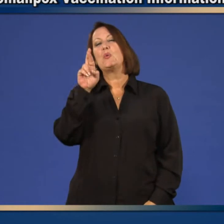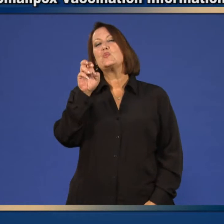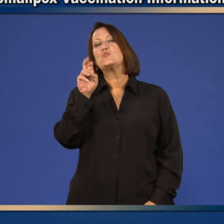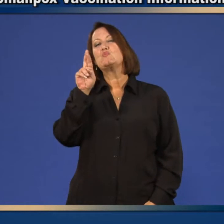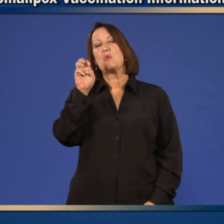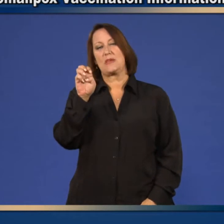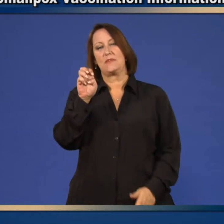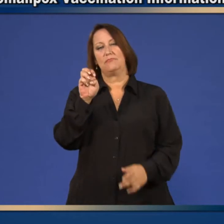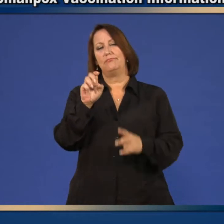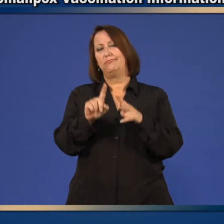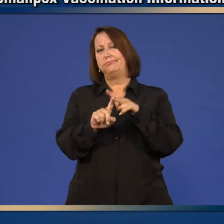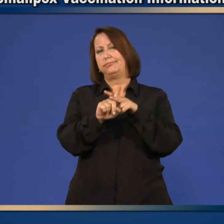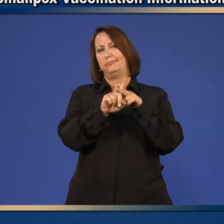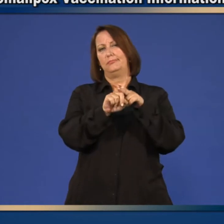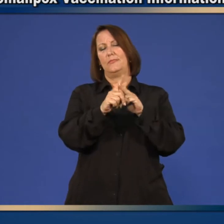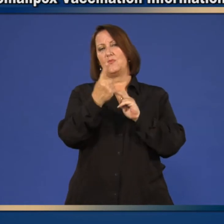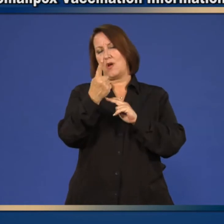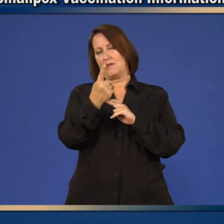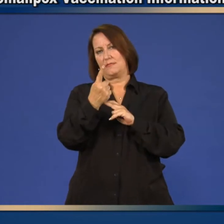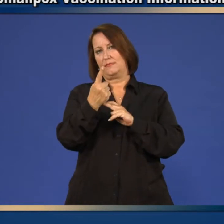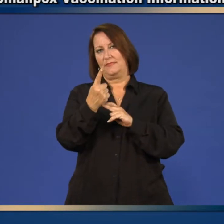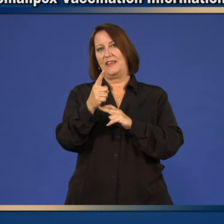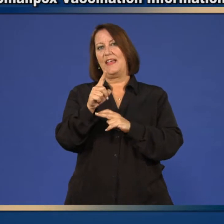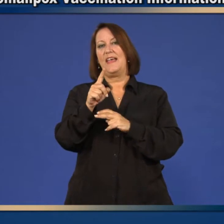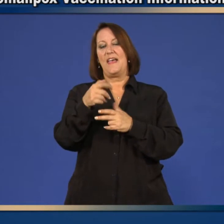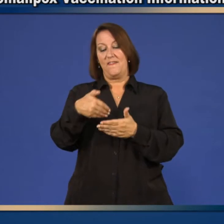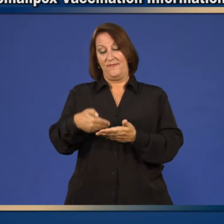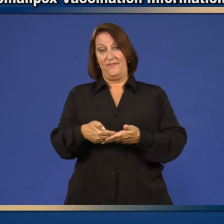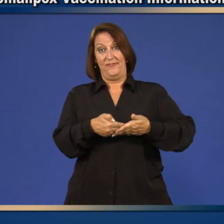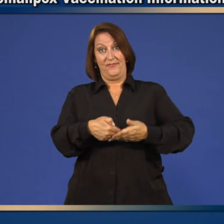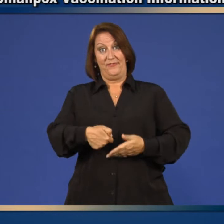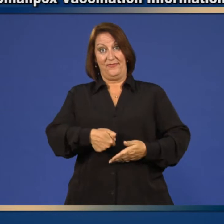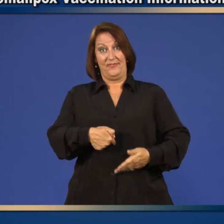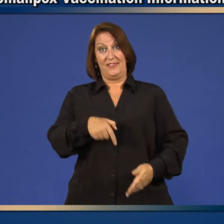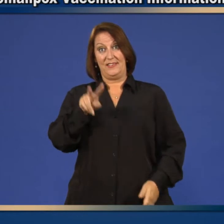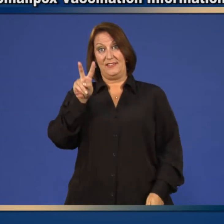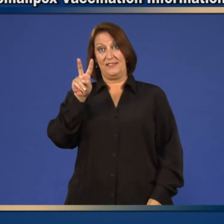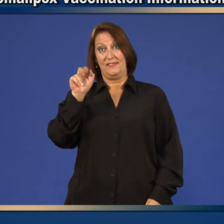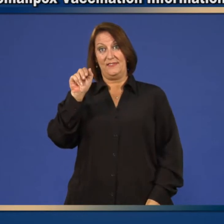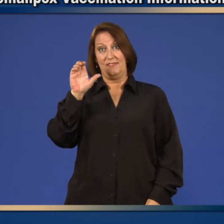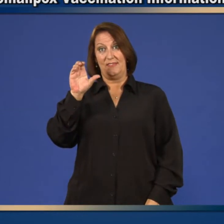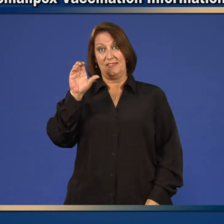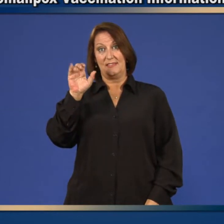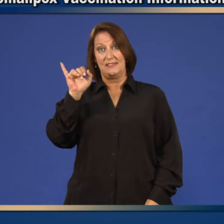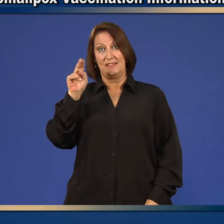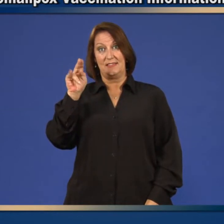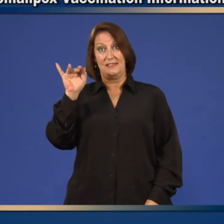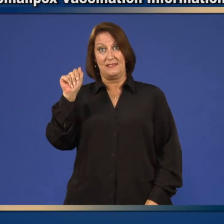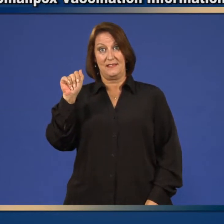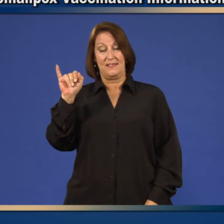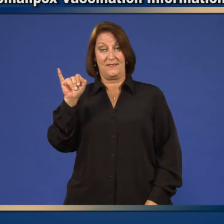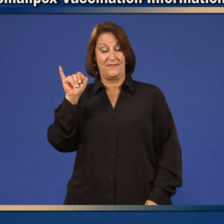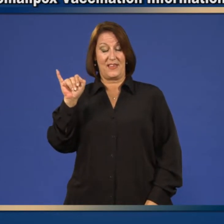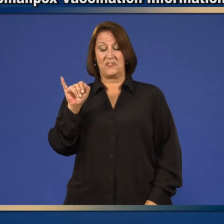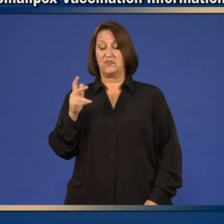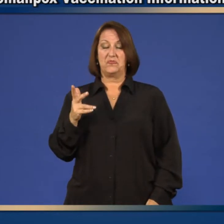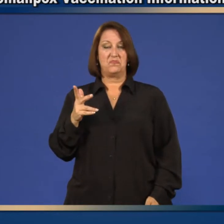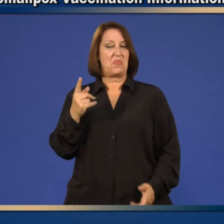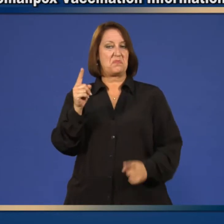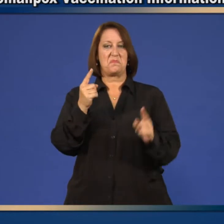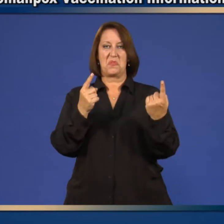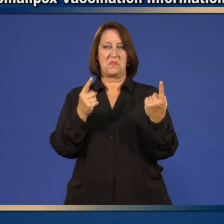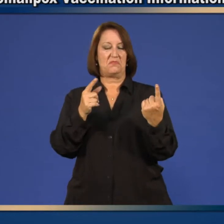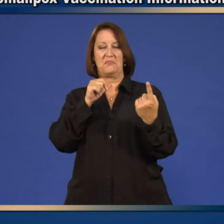Except for the rare case of fetal vaccinia, smallpox vaccination of pregnant women has not